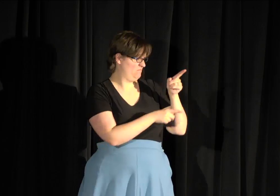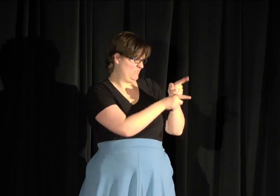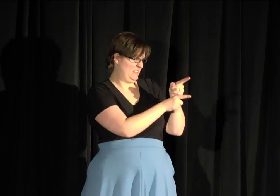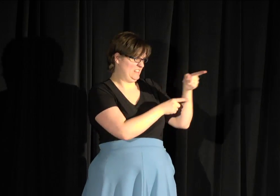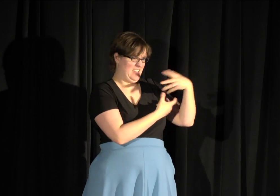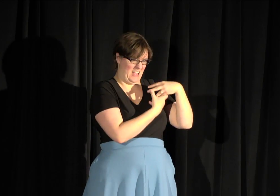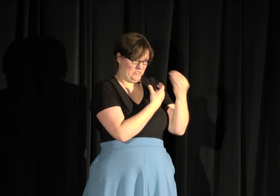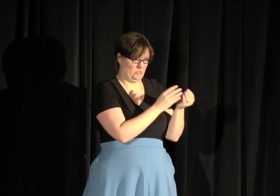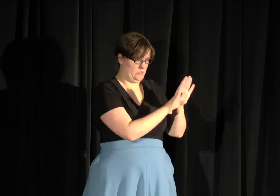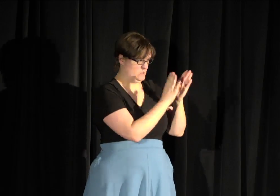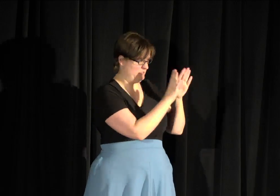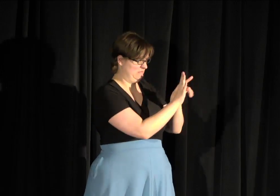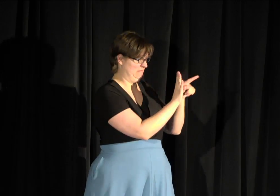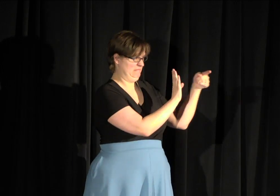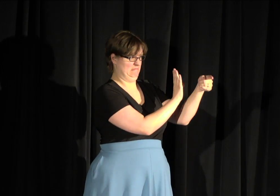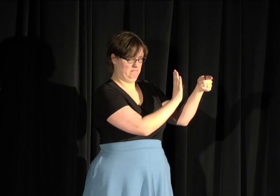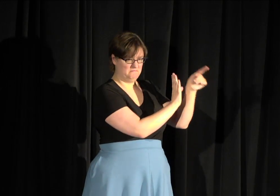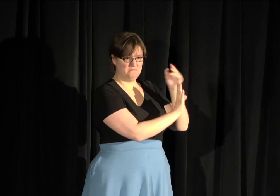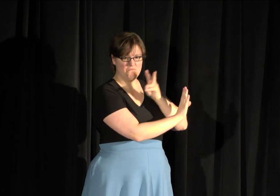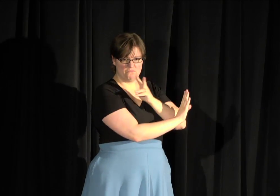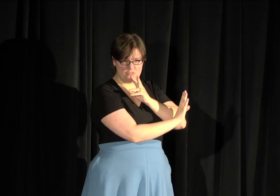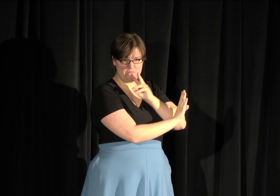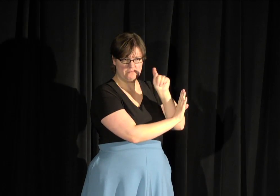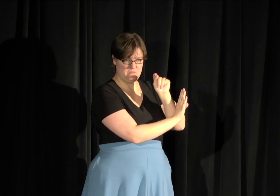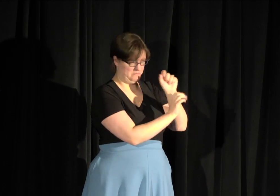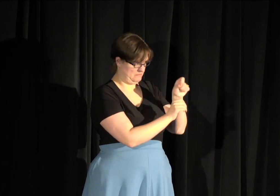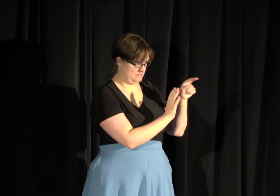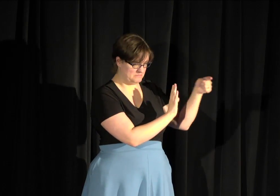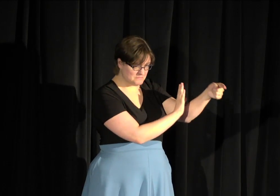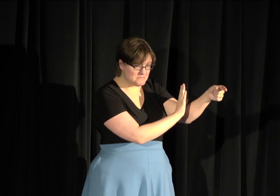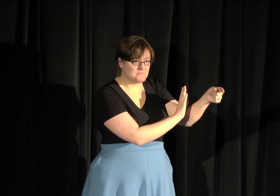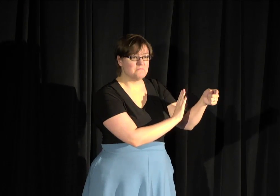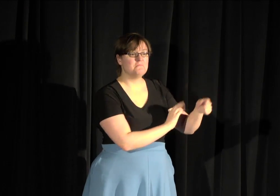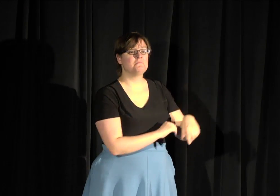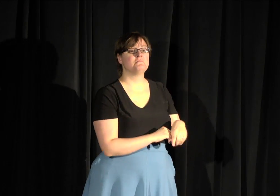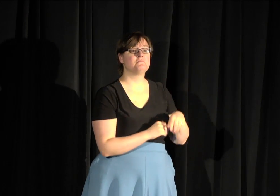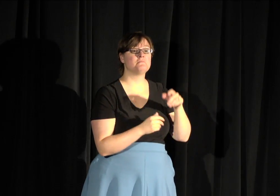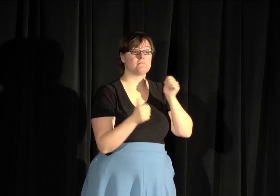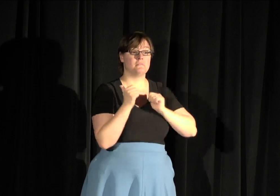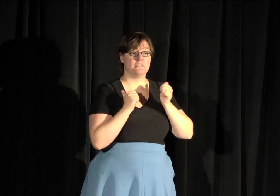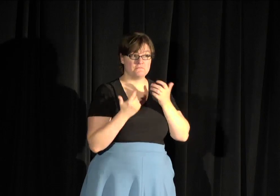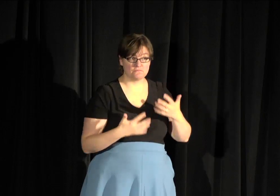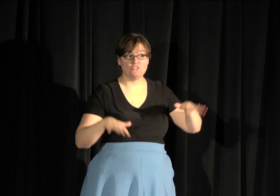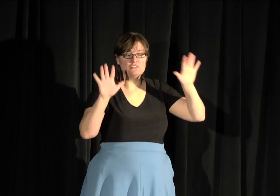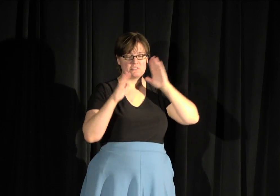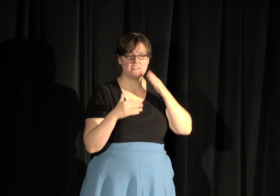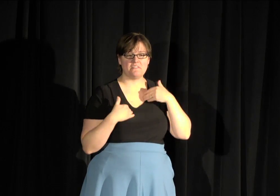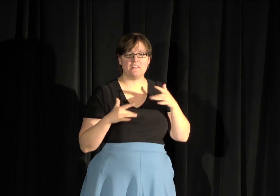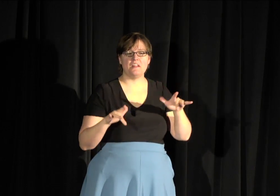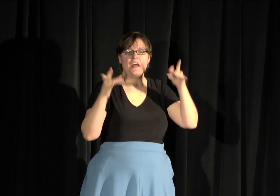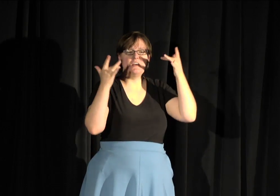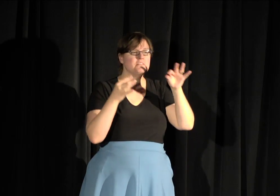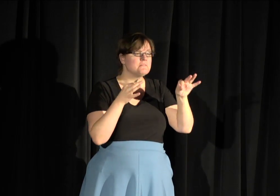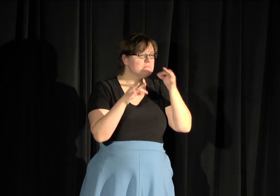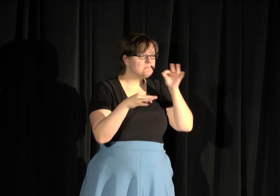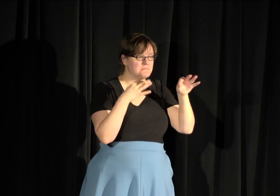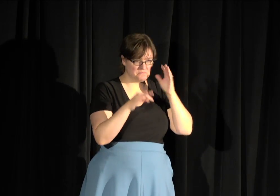quietly exit out the door right to your right, and it'll be right there on your right next to a water fountain. When the play is completed, we have some